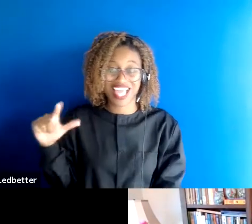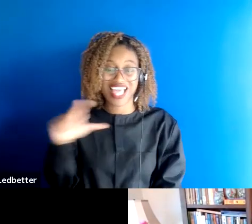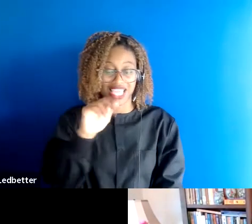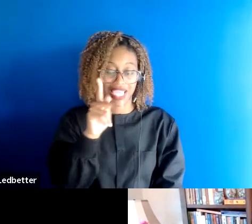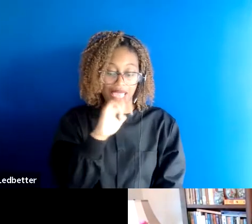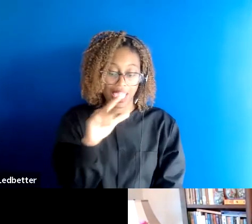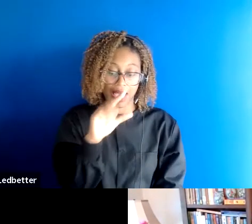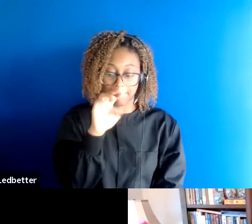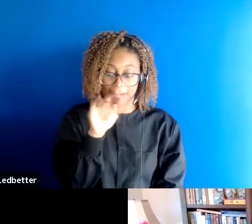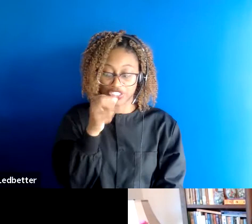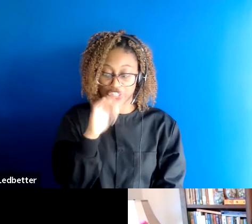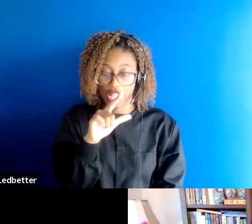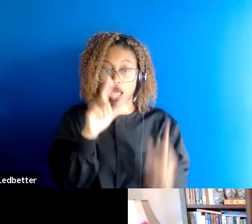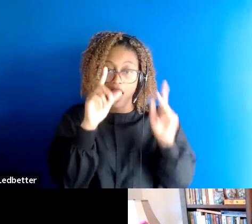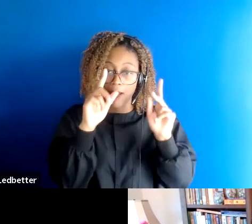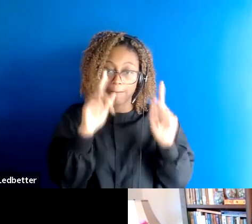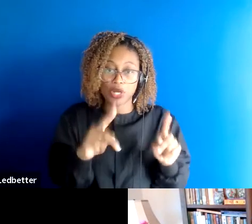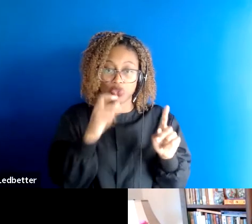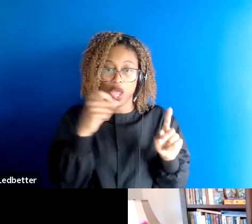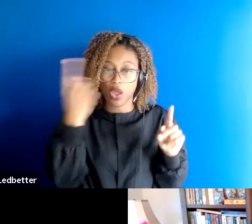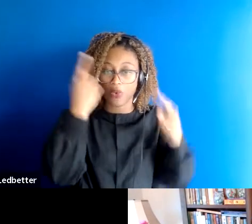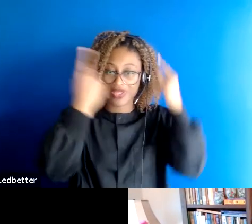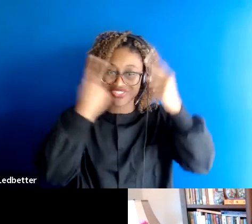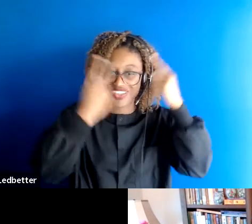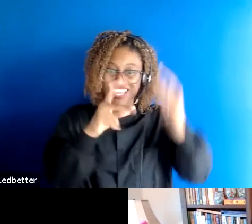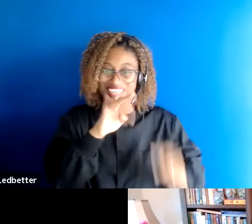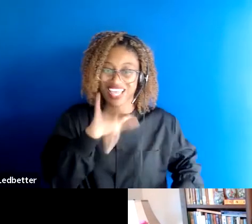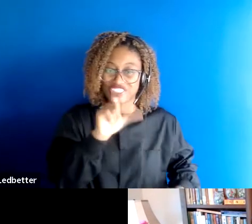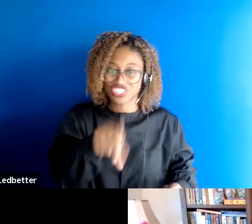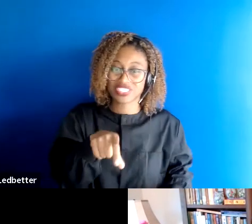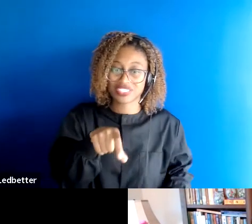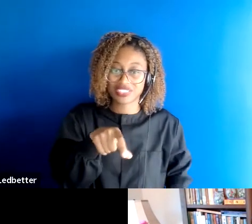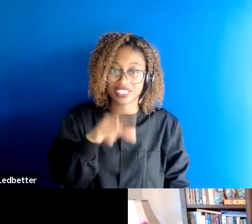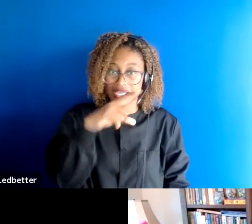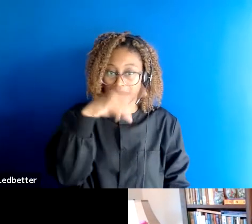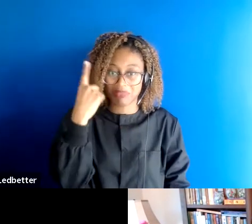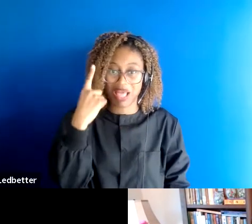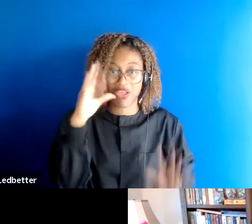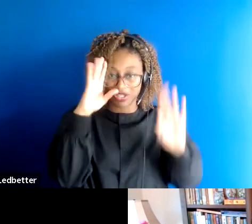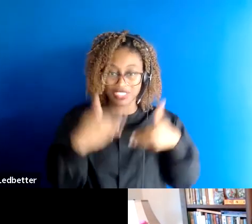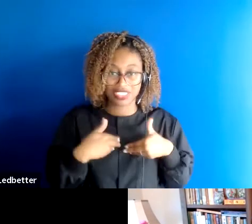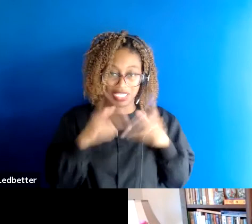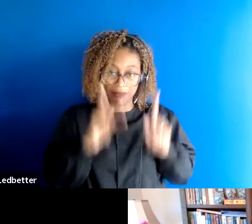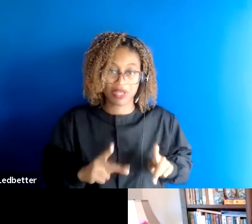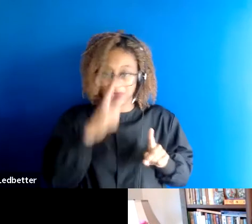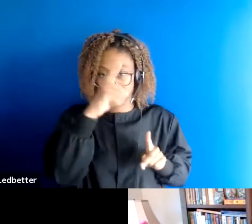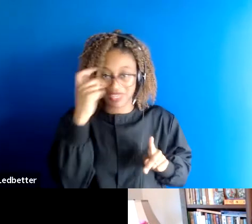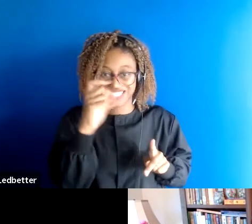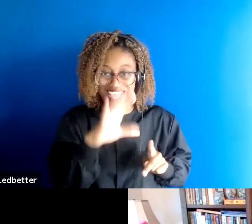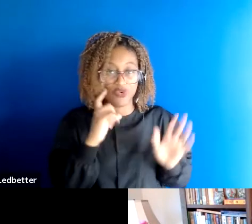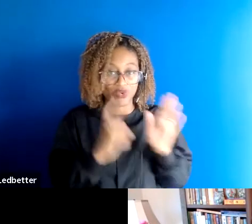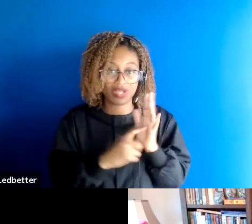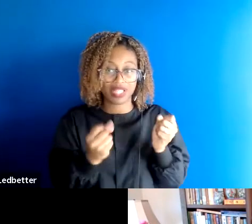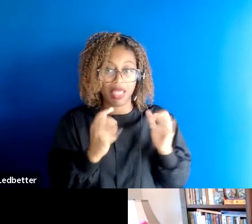was a person who I always thought Kel was supposed to be a Black autistic person because I just also recognized a lot